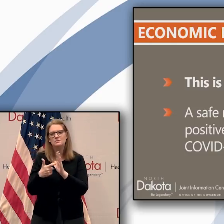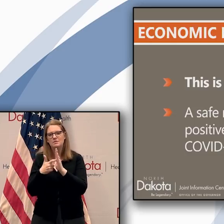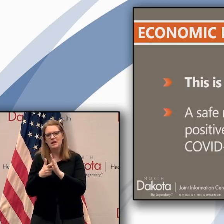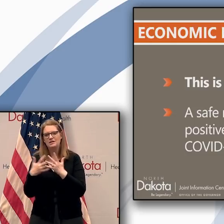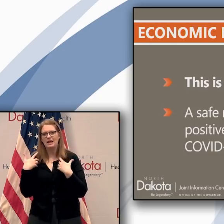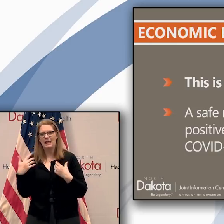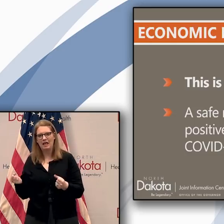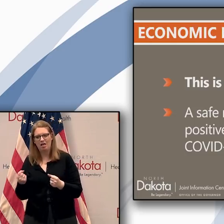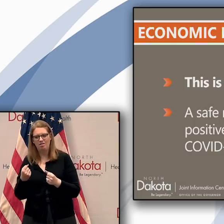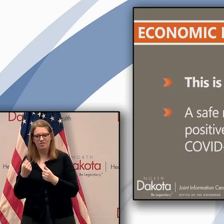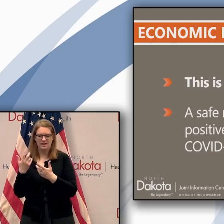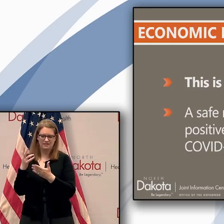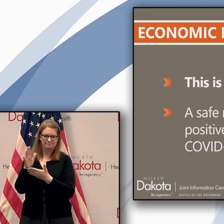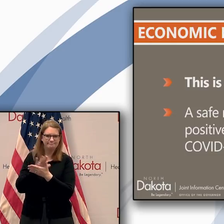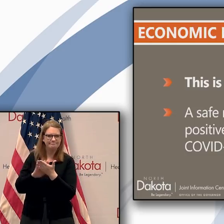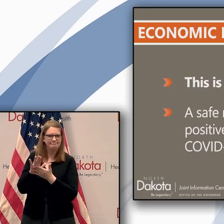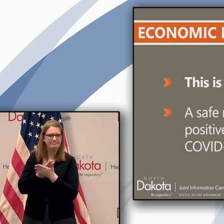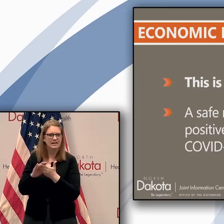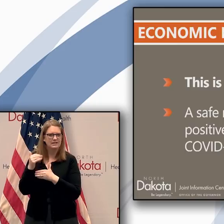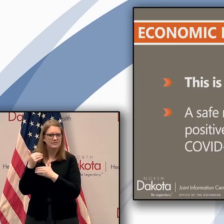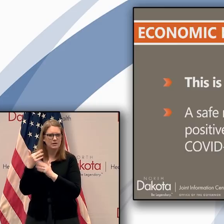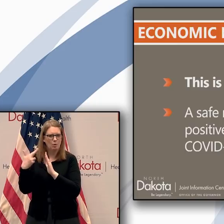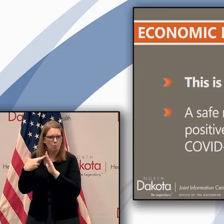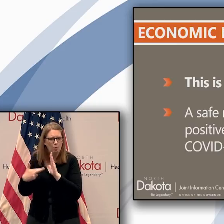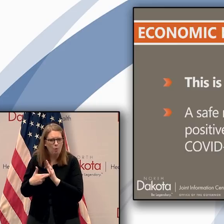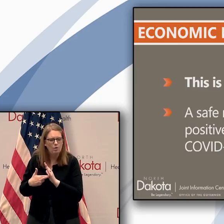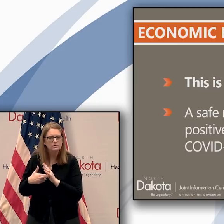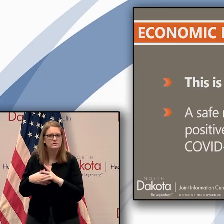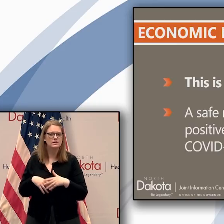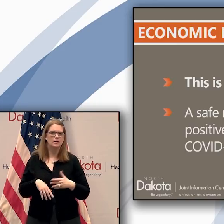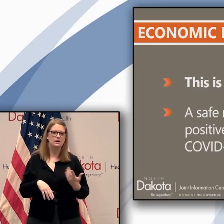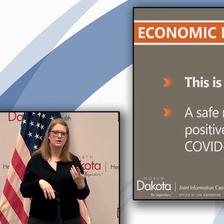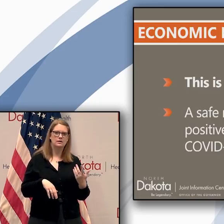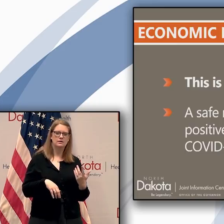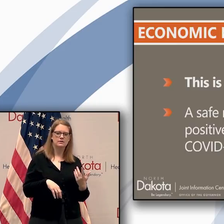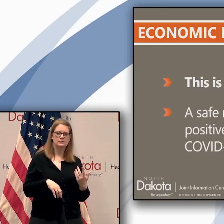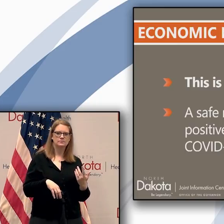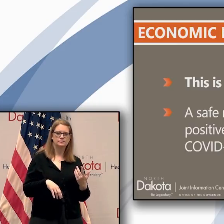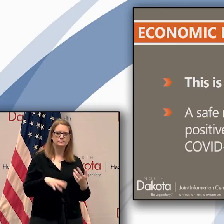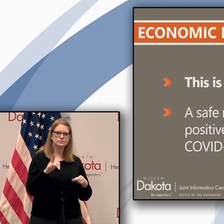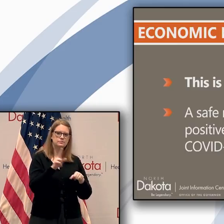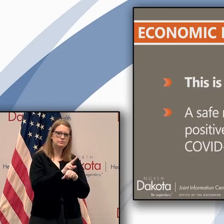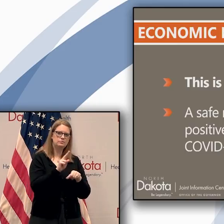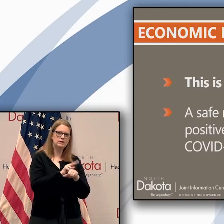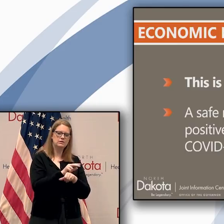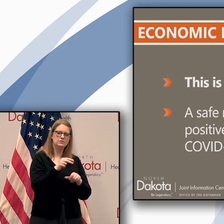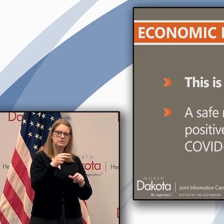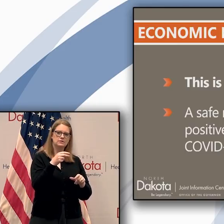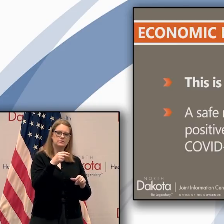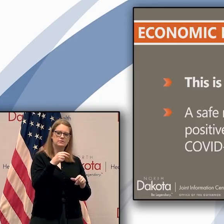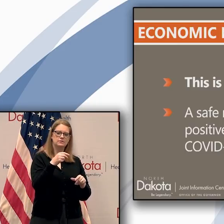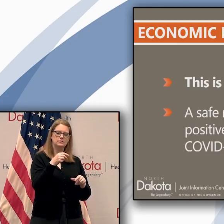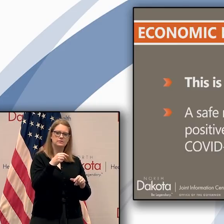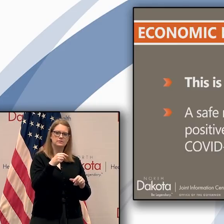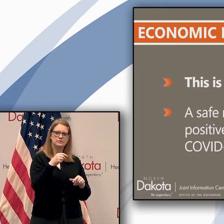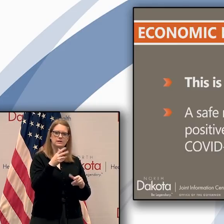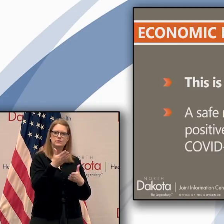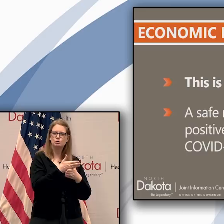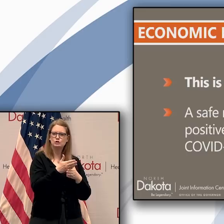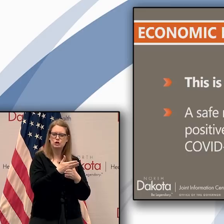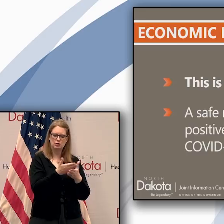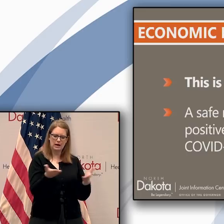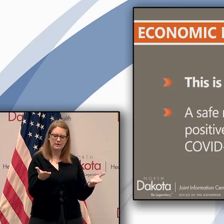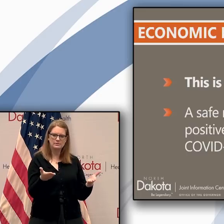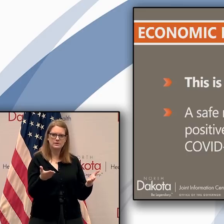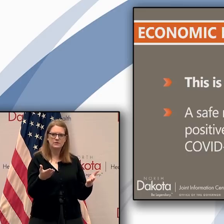hygiene protocols for employees. It might mean discontinued use of shared items. I